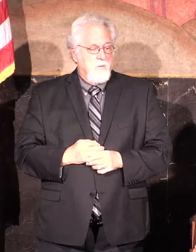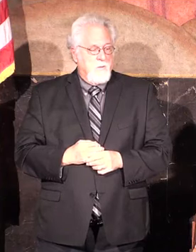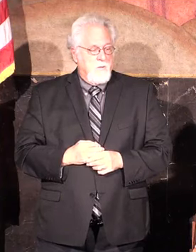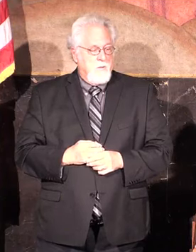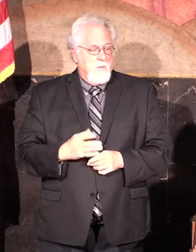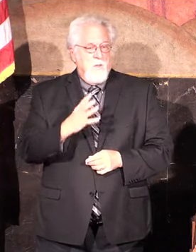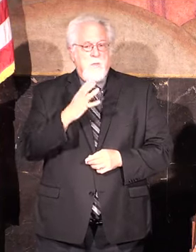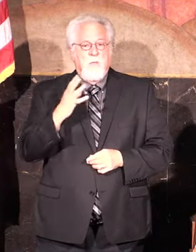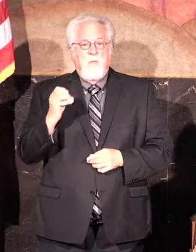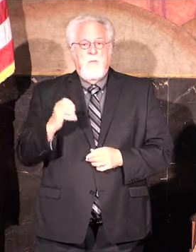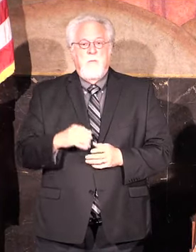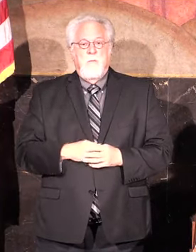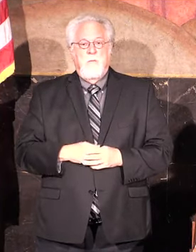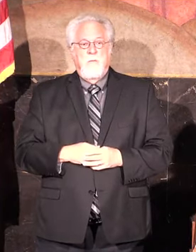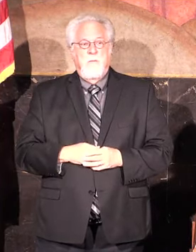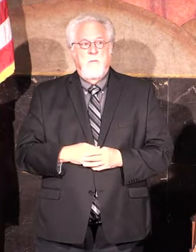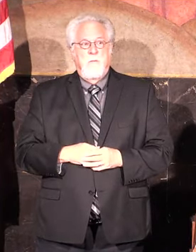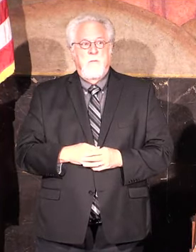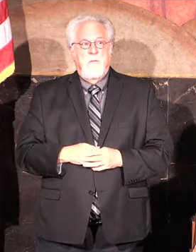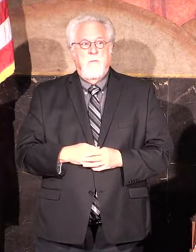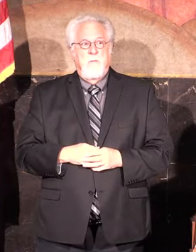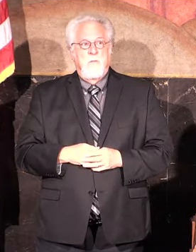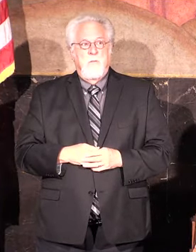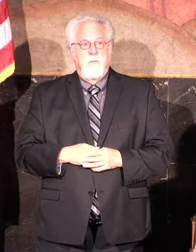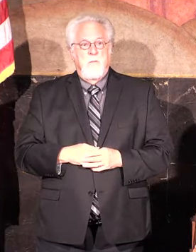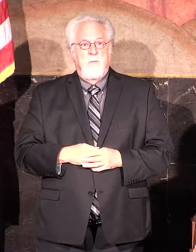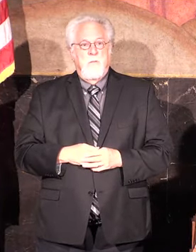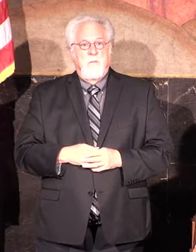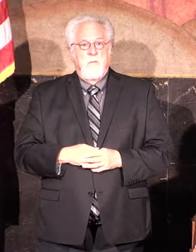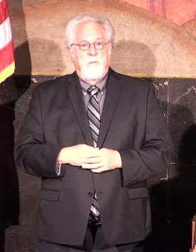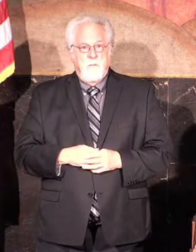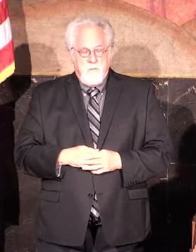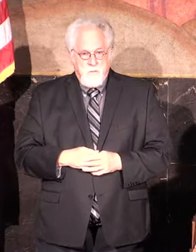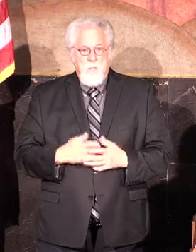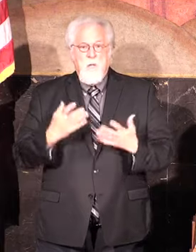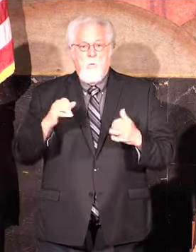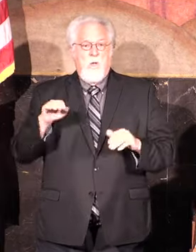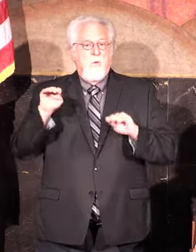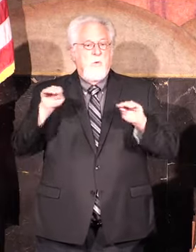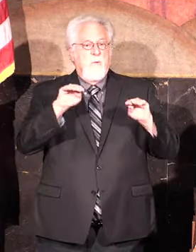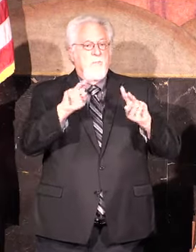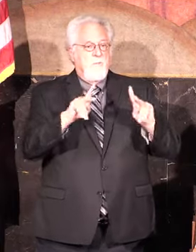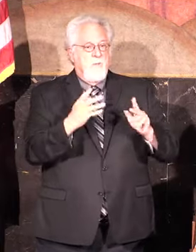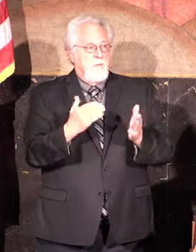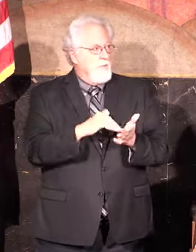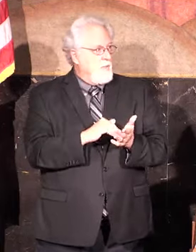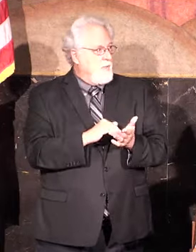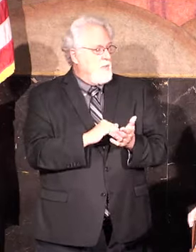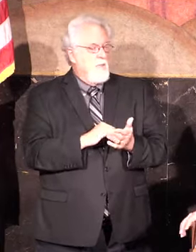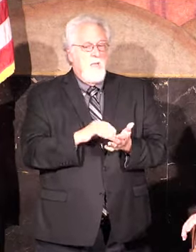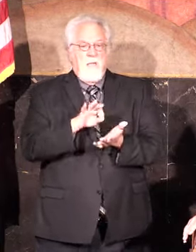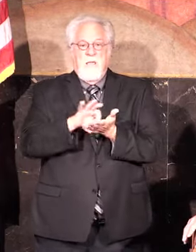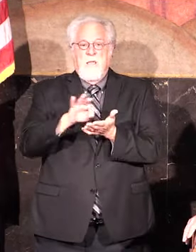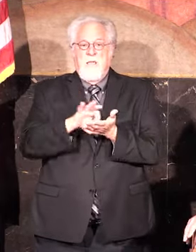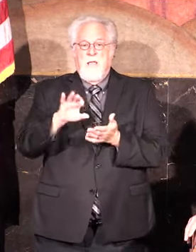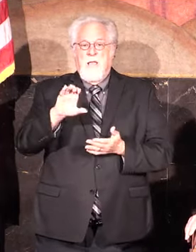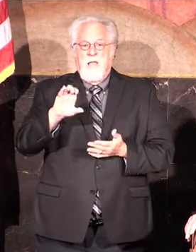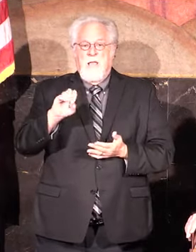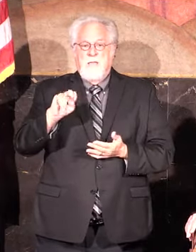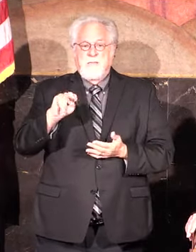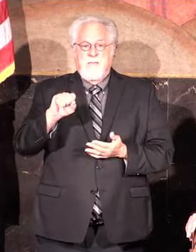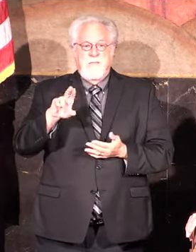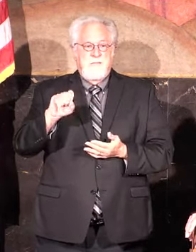And let's see. I do want to remind people again that the census is going to end a month early.